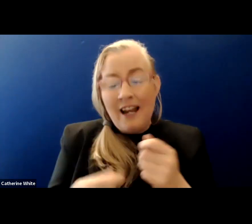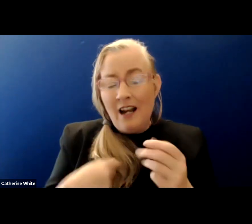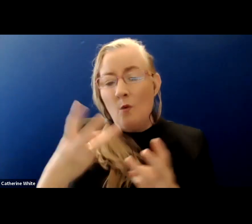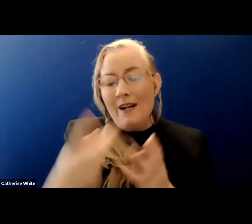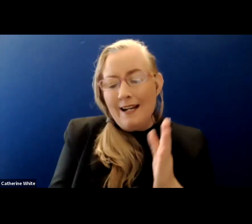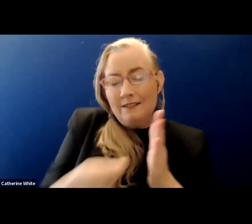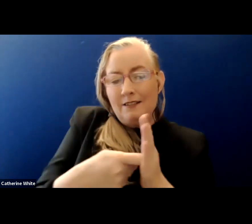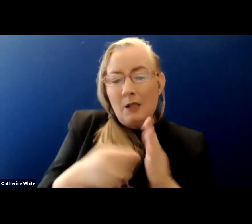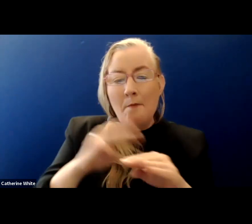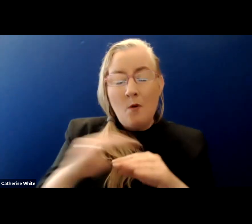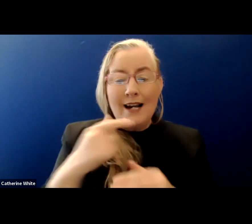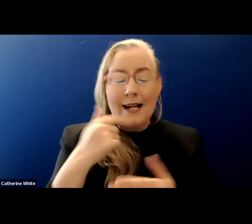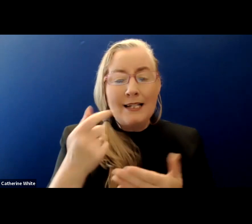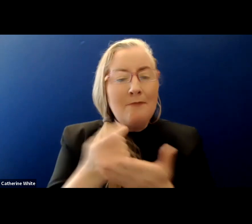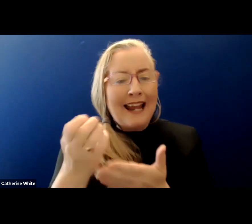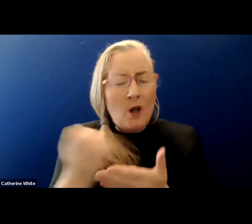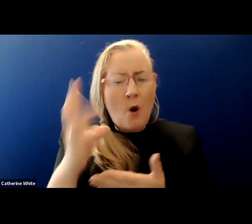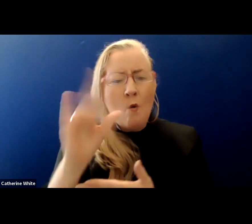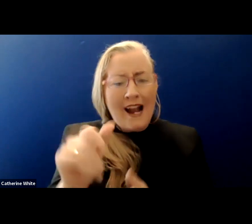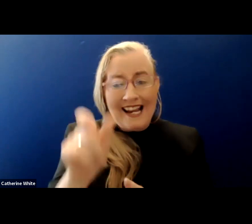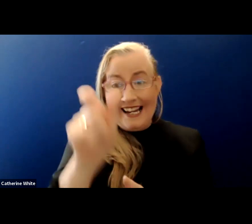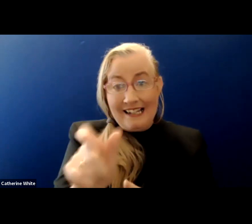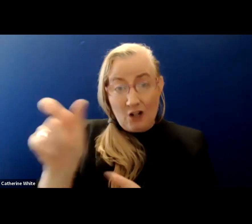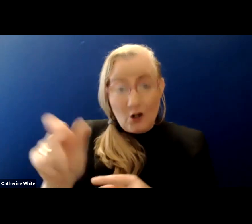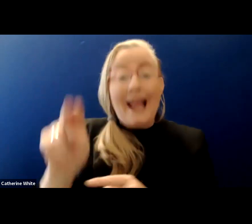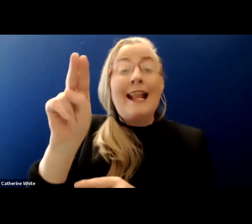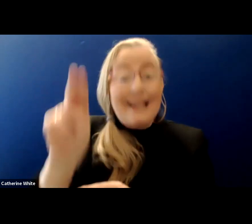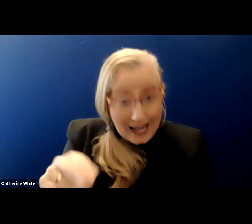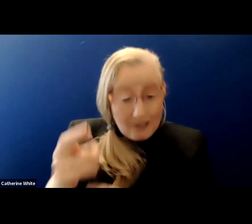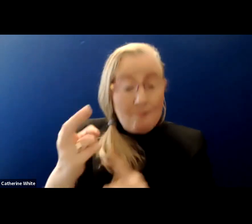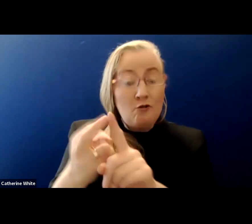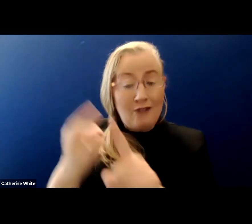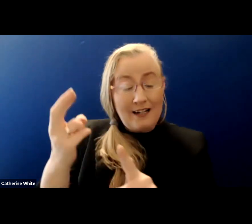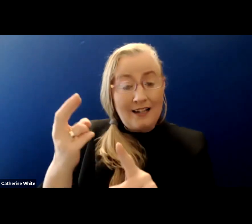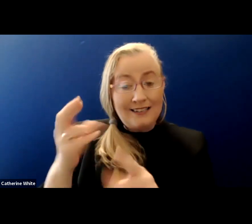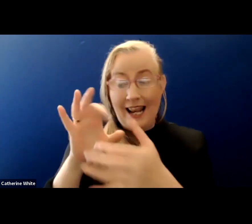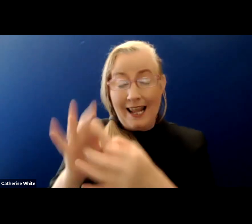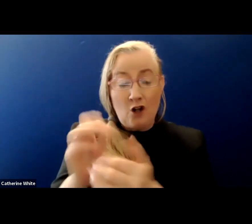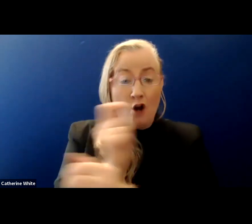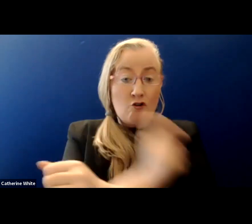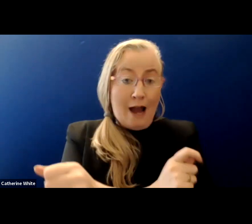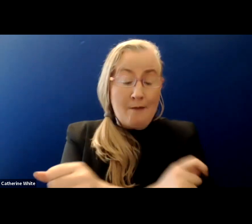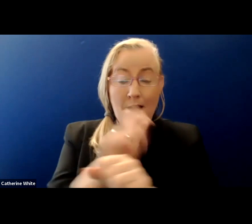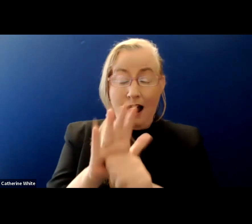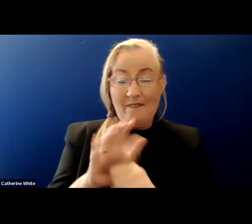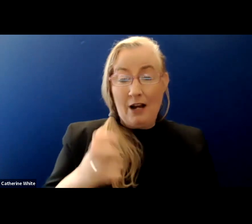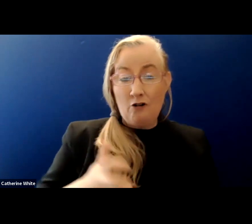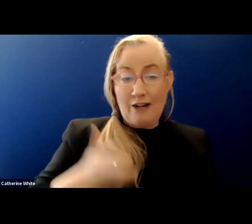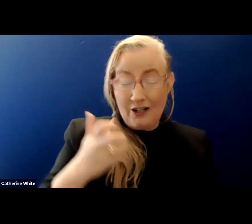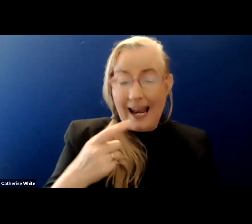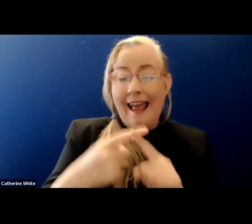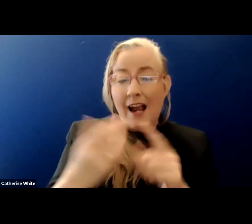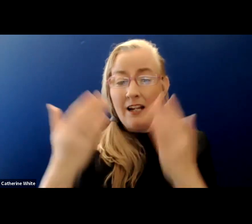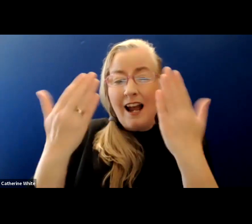bit more why individuals can be recognized as victims of the crime of aggression, and then highlight some of the